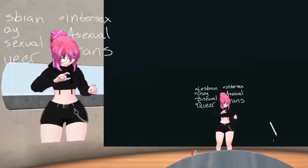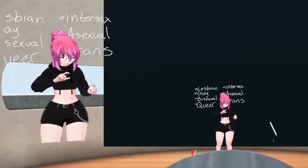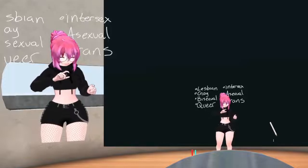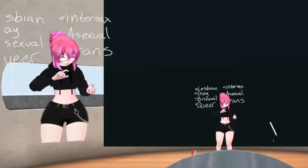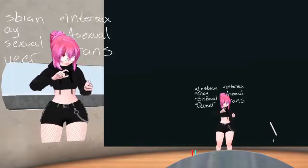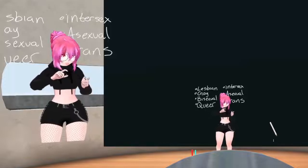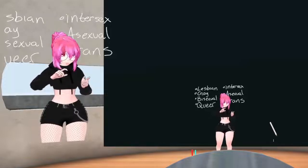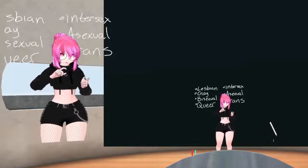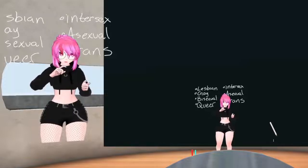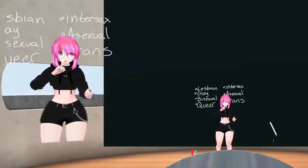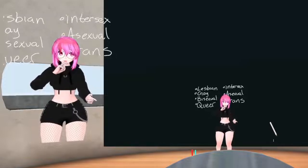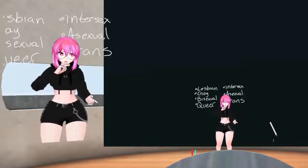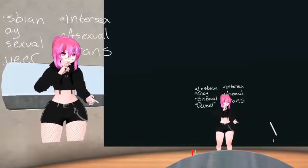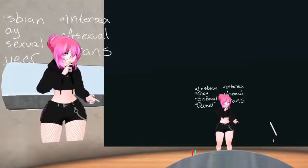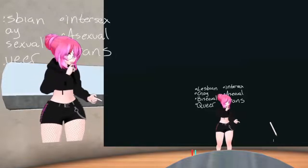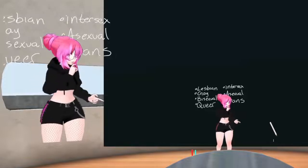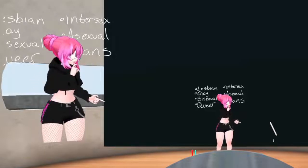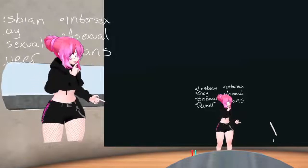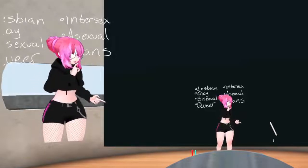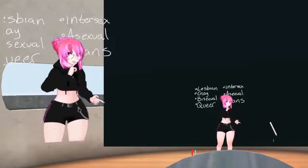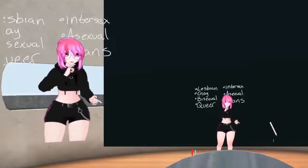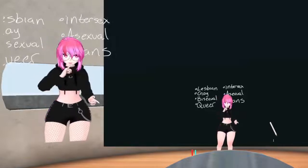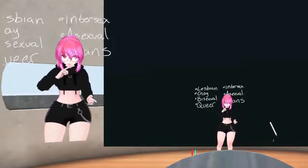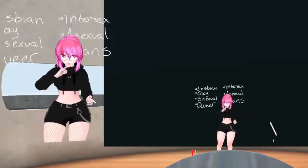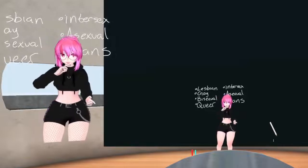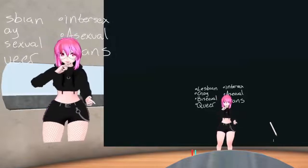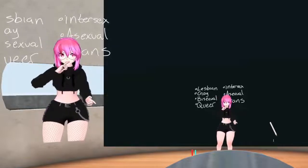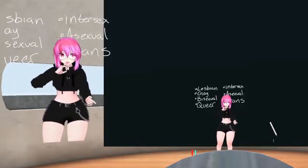this. Okay, there we go. That's close enough.